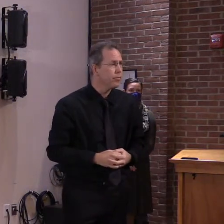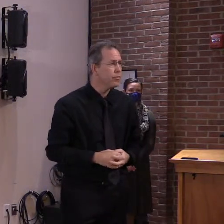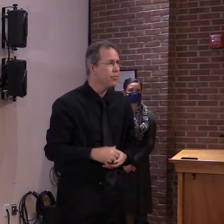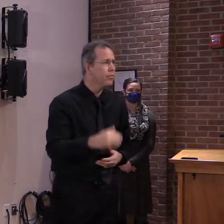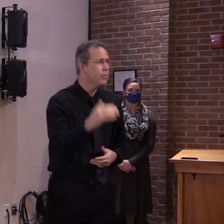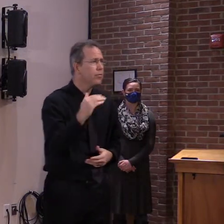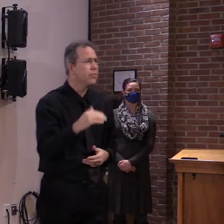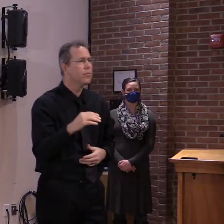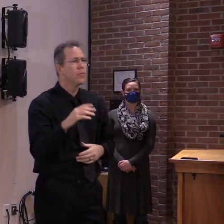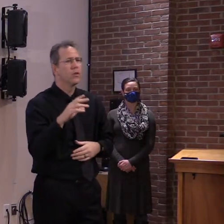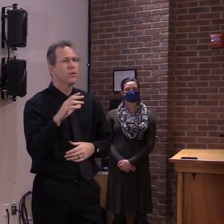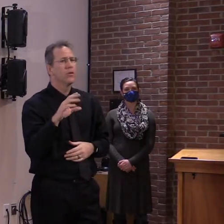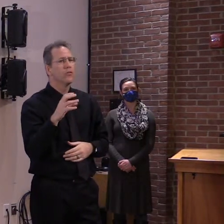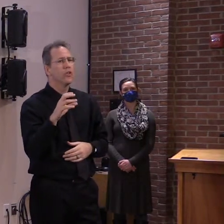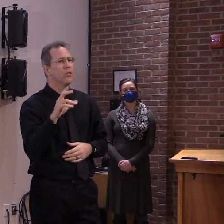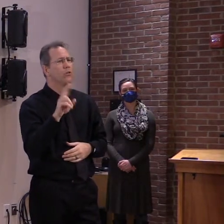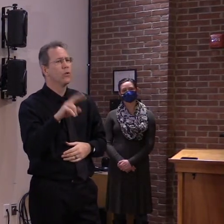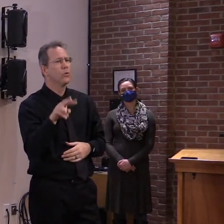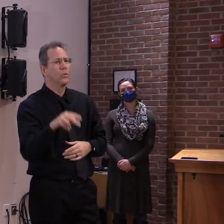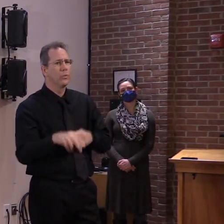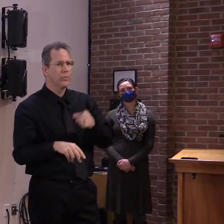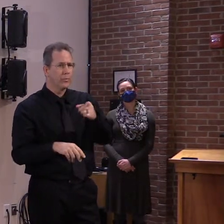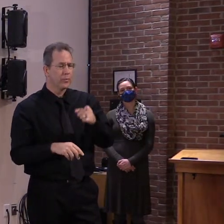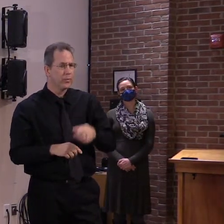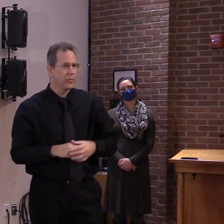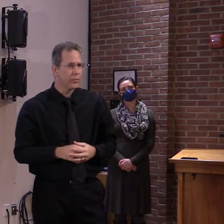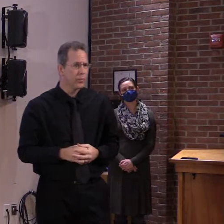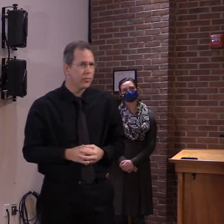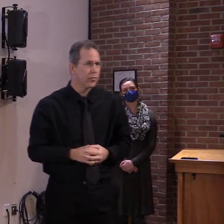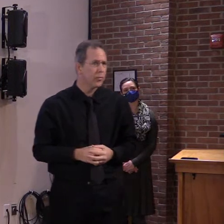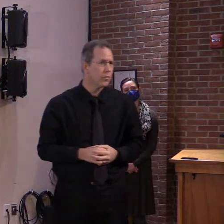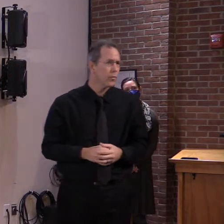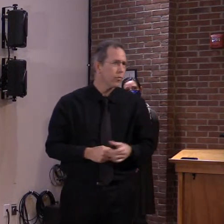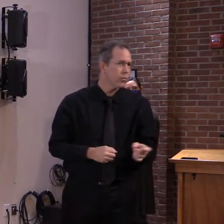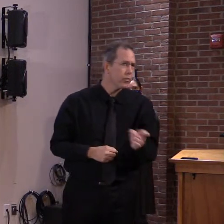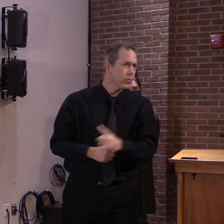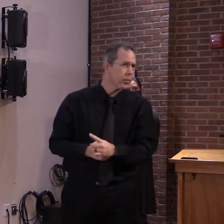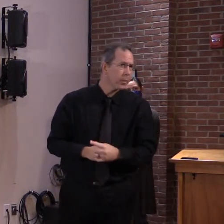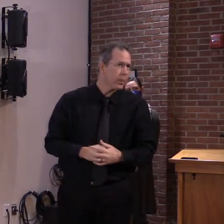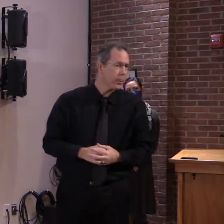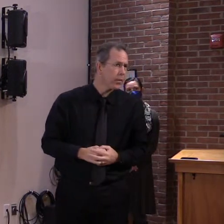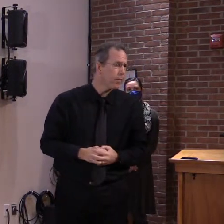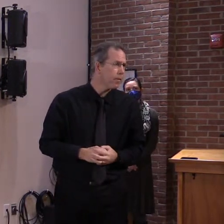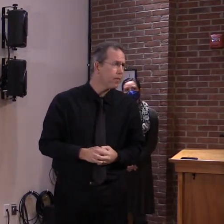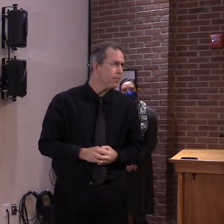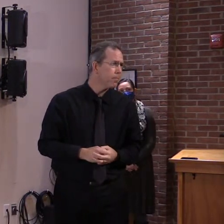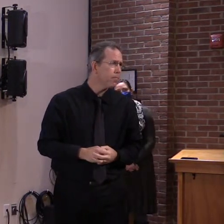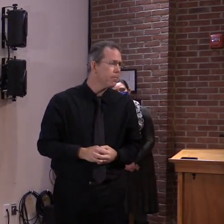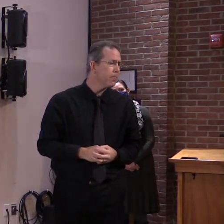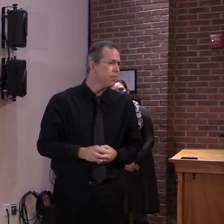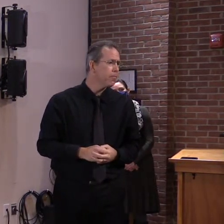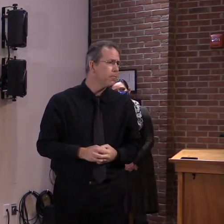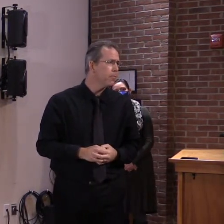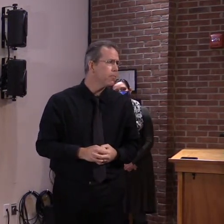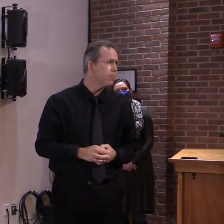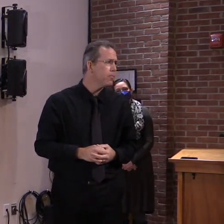Given that the emergency order from the CDC will be coming down